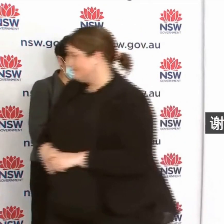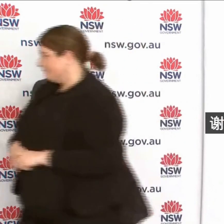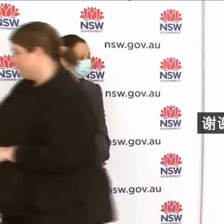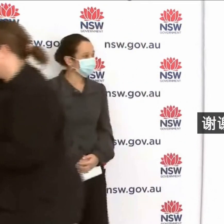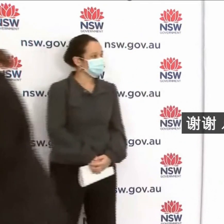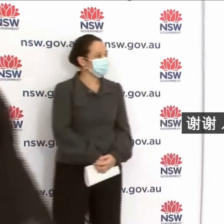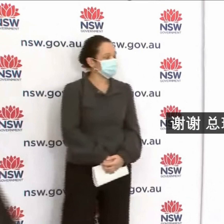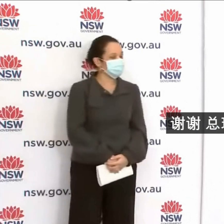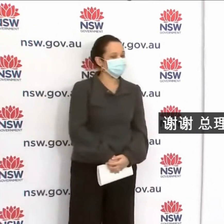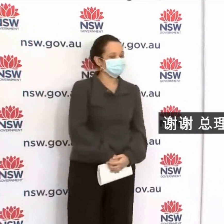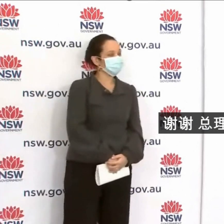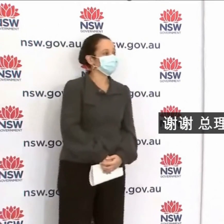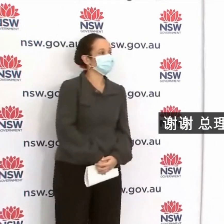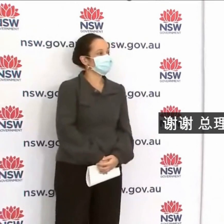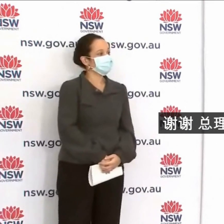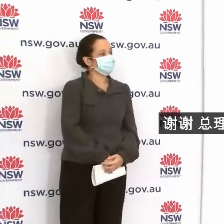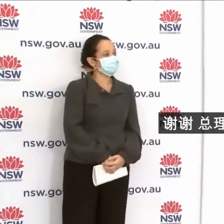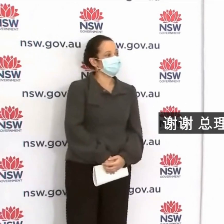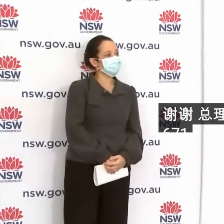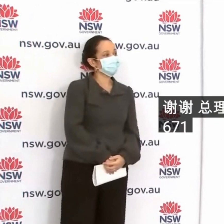Thank you, Premier. Good morning, everyone.